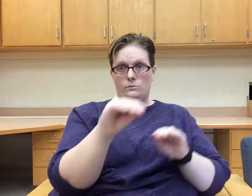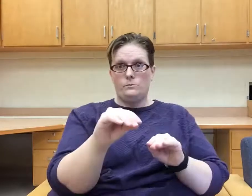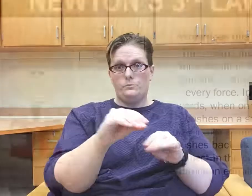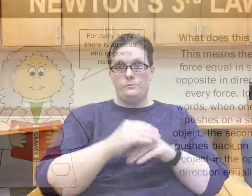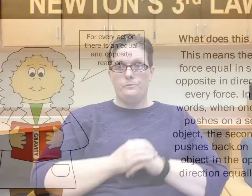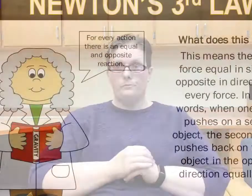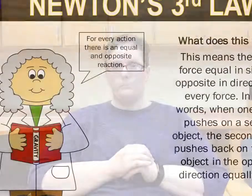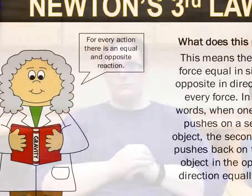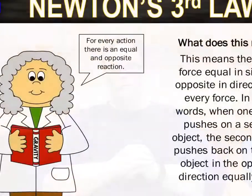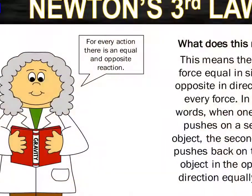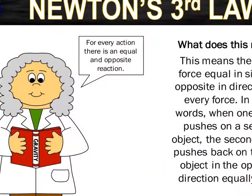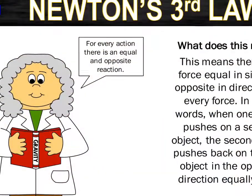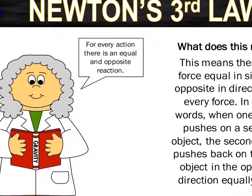move.